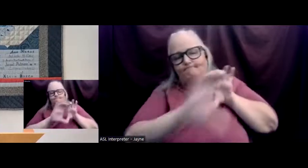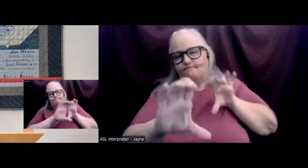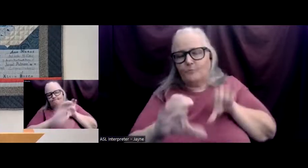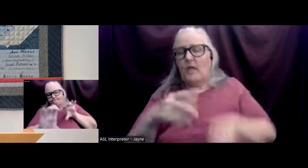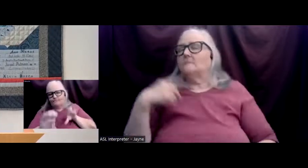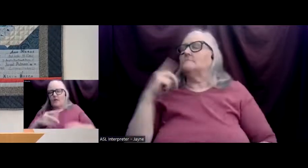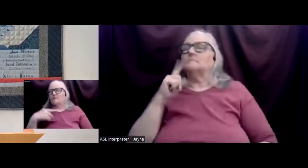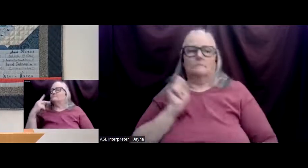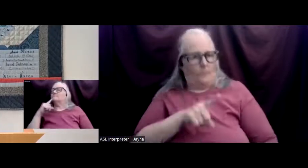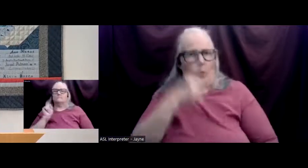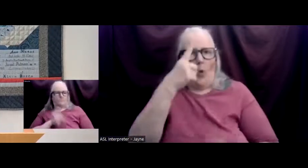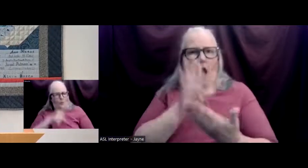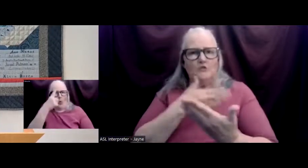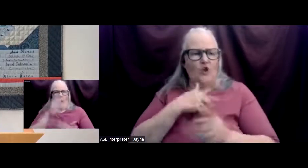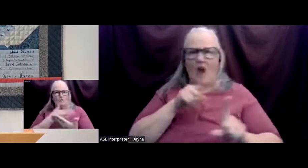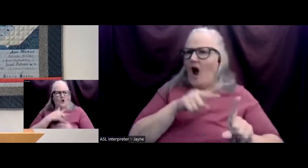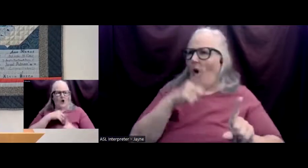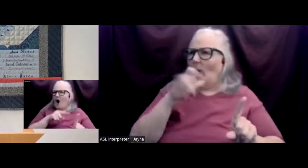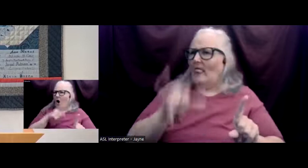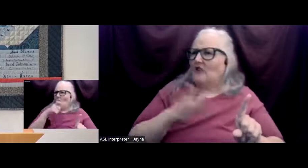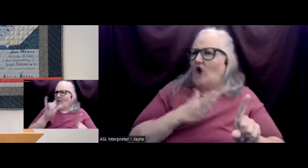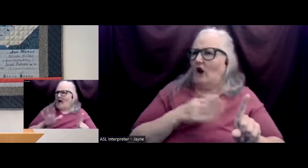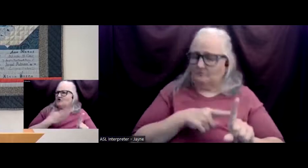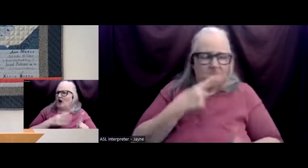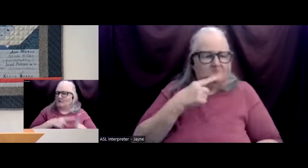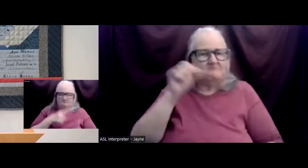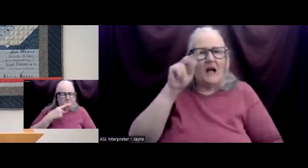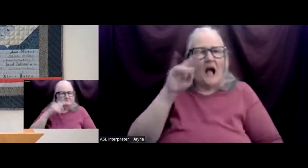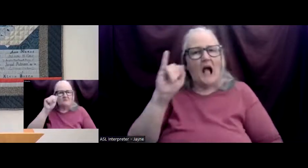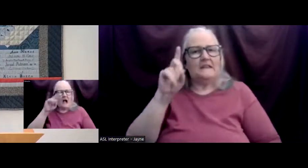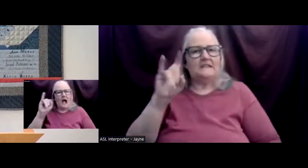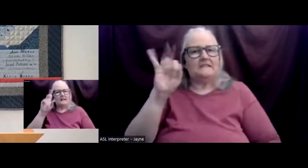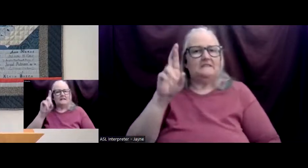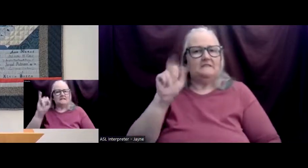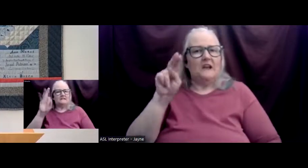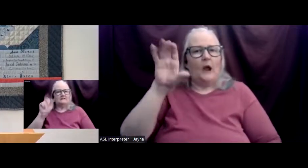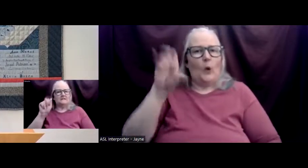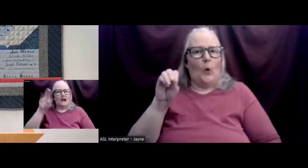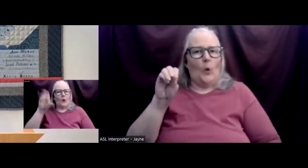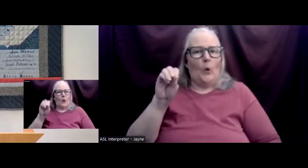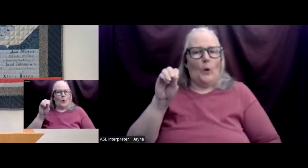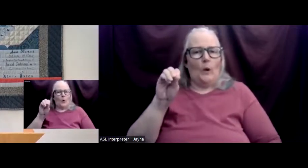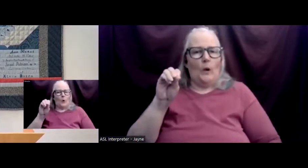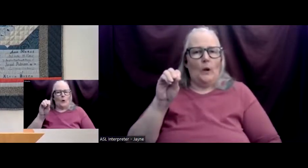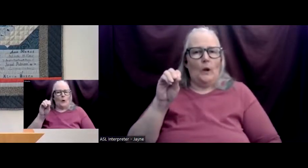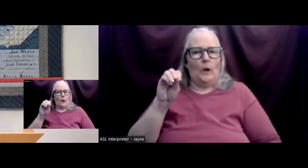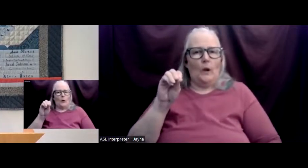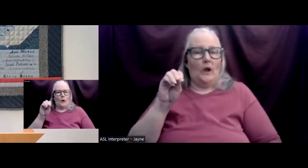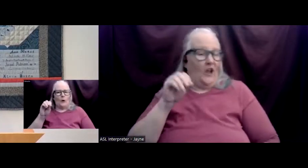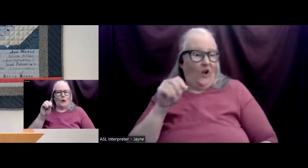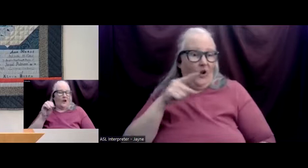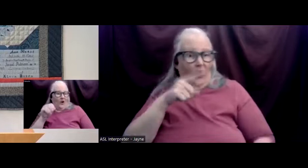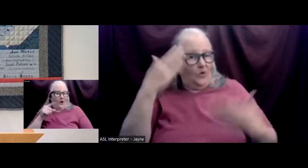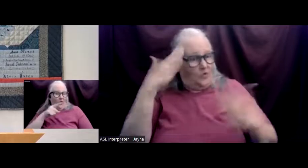me, and I asked, who is this? Ani DiFranco, he said. Then, wait, have you not heard Ani